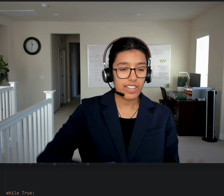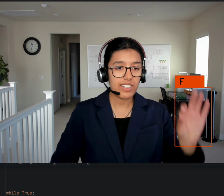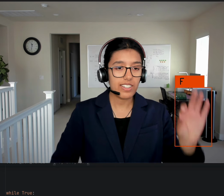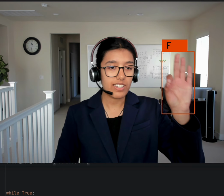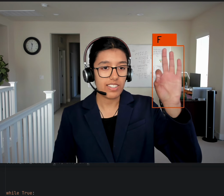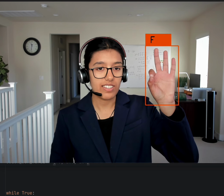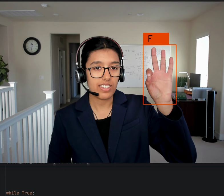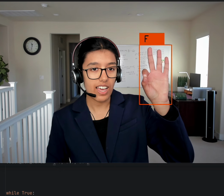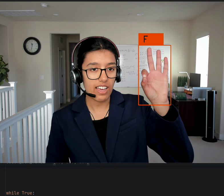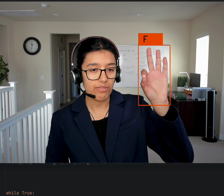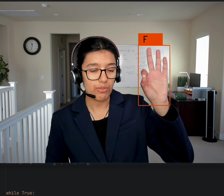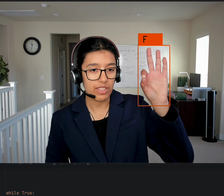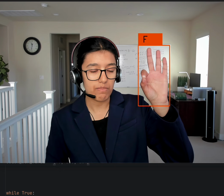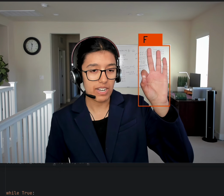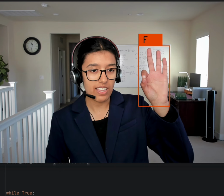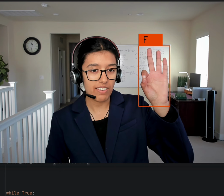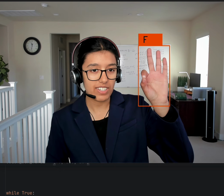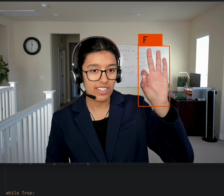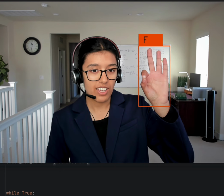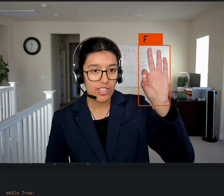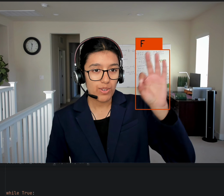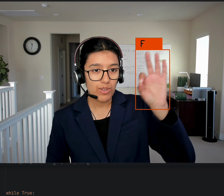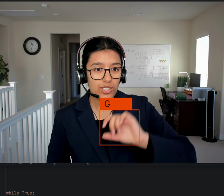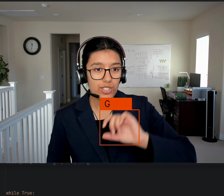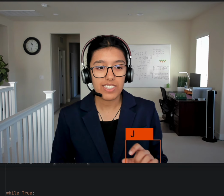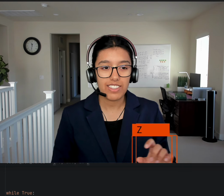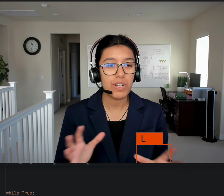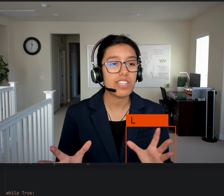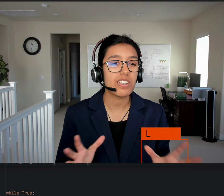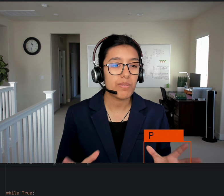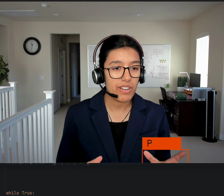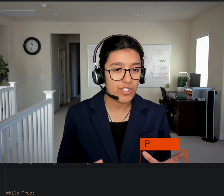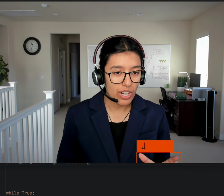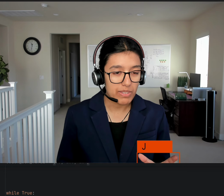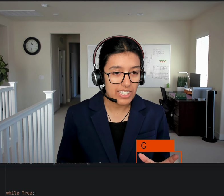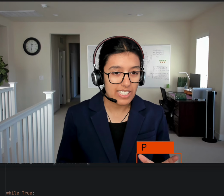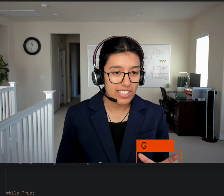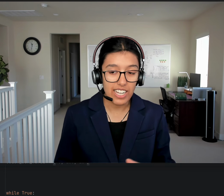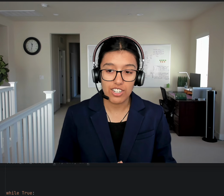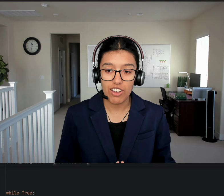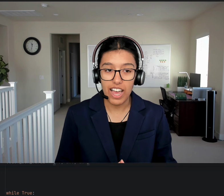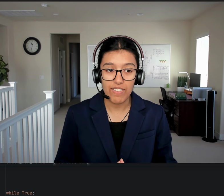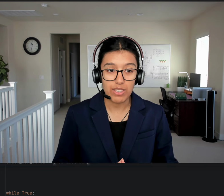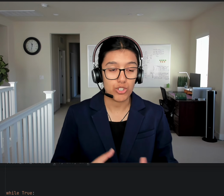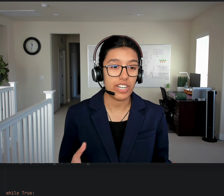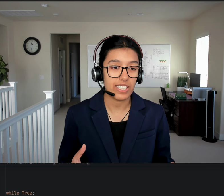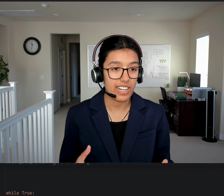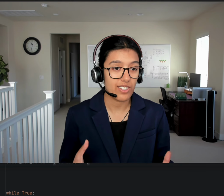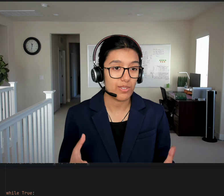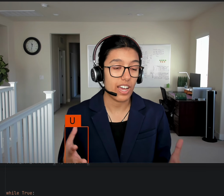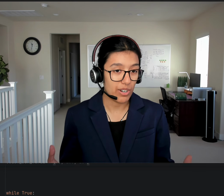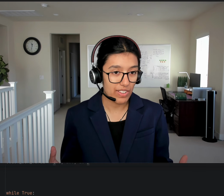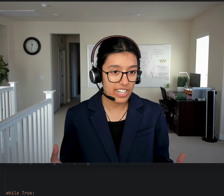right hand, and this is F with my left hand. So as you can see, there was a little bit of discrepancy since I did not have as much training